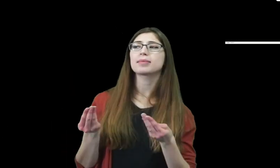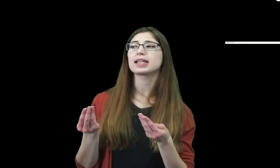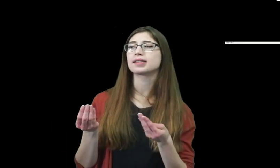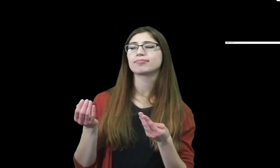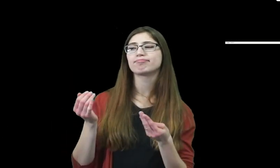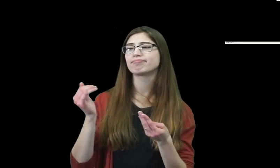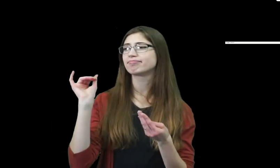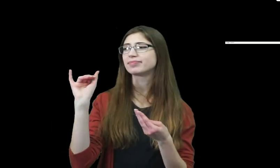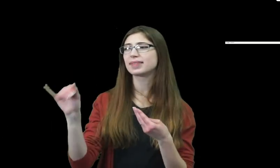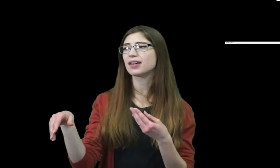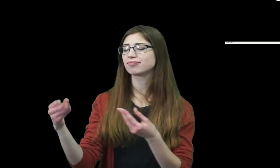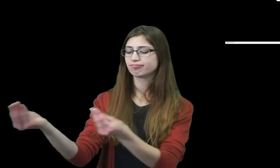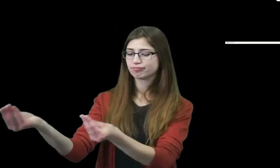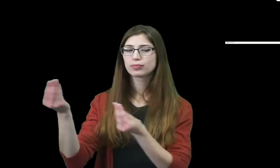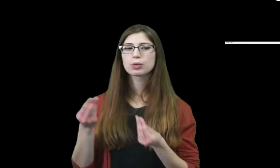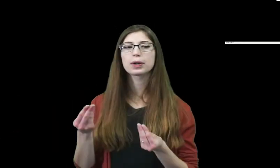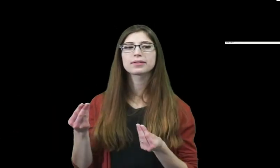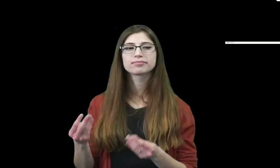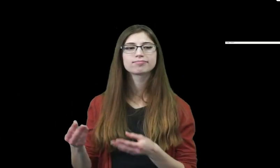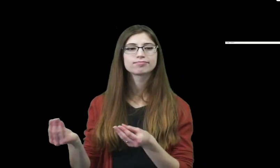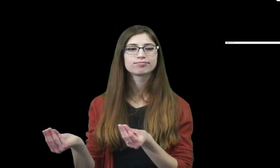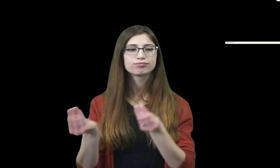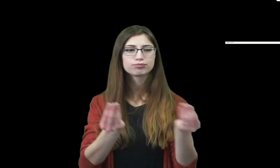me that? Bring. Bring.